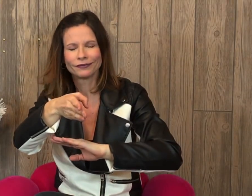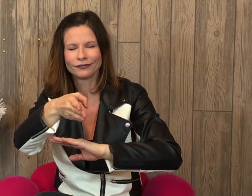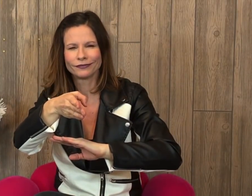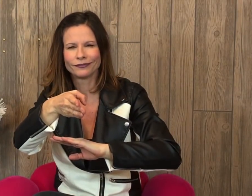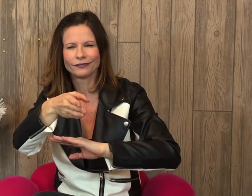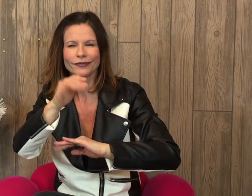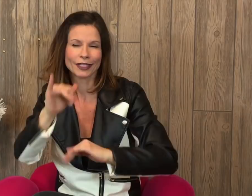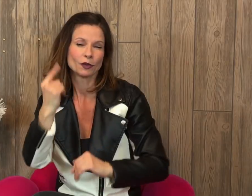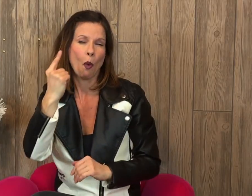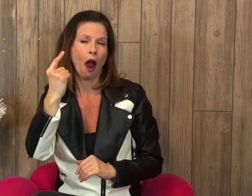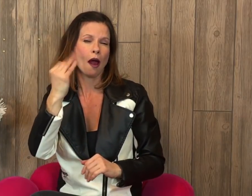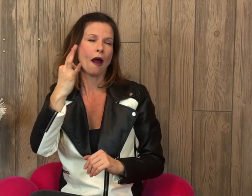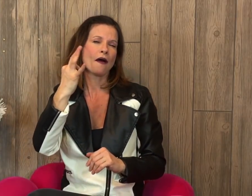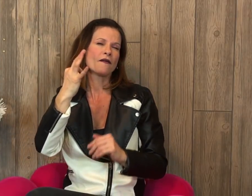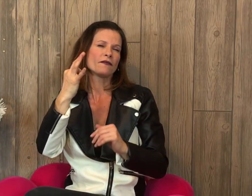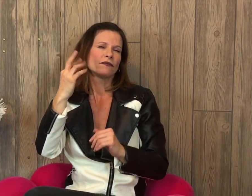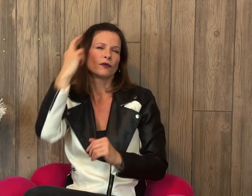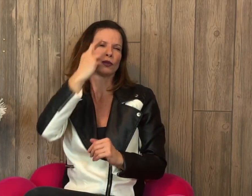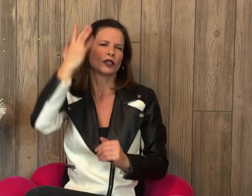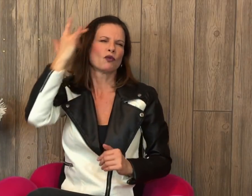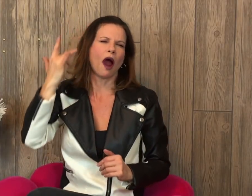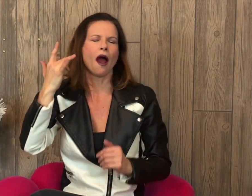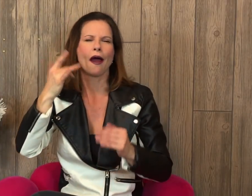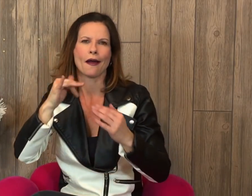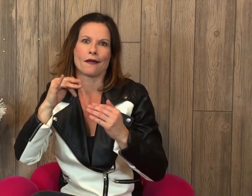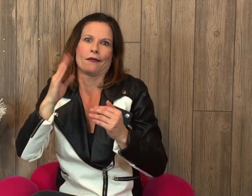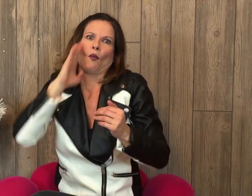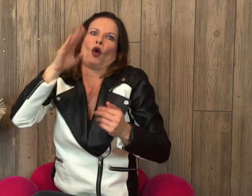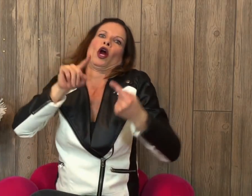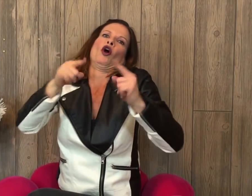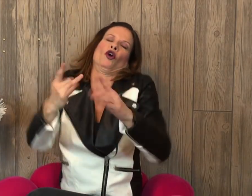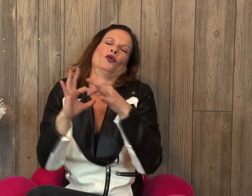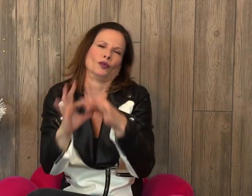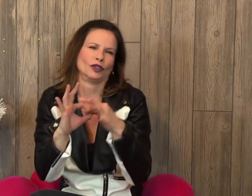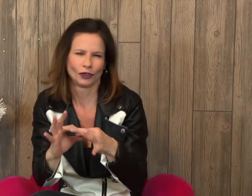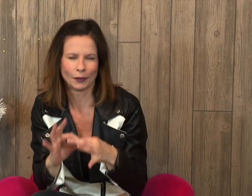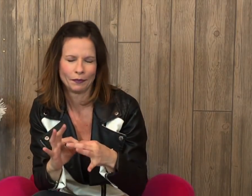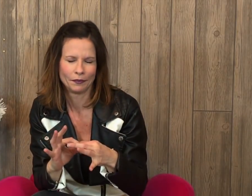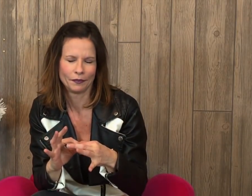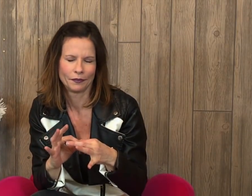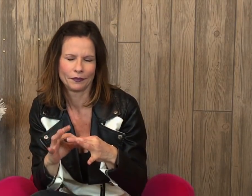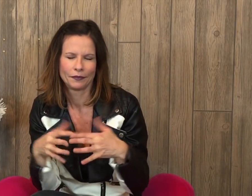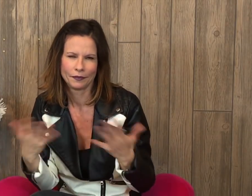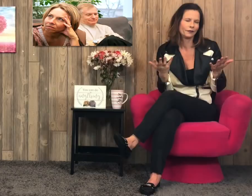their message isn't getting across to their partners. That's one way of hurting a relationship.